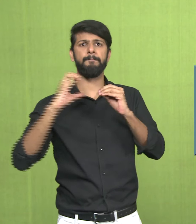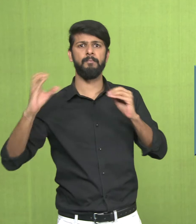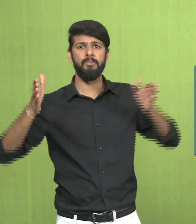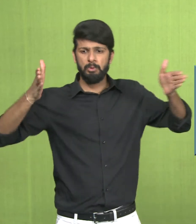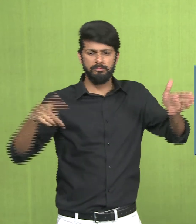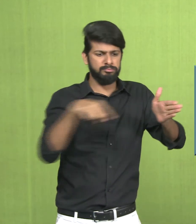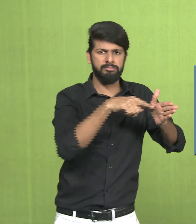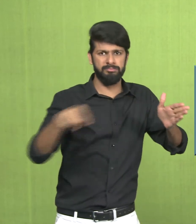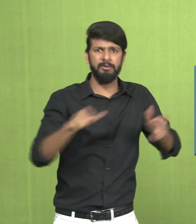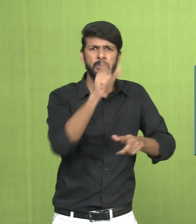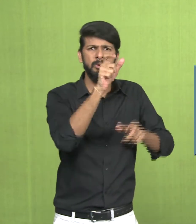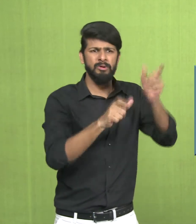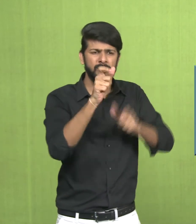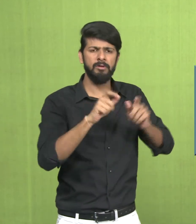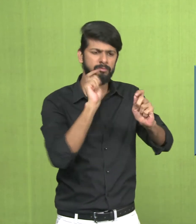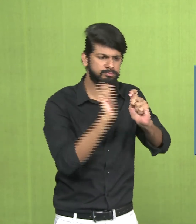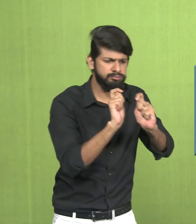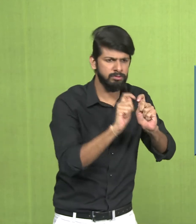BC, and